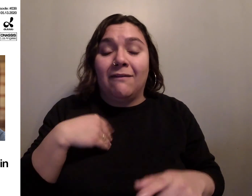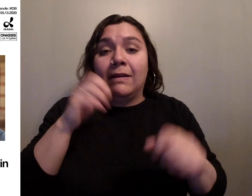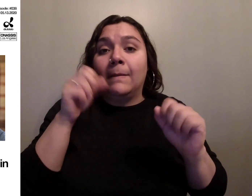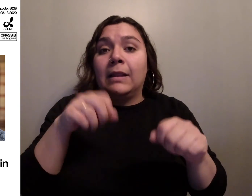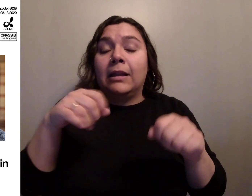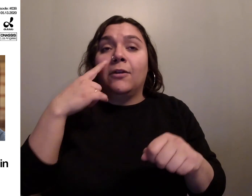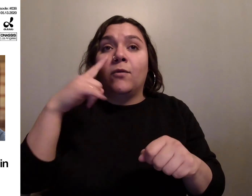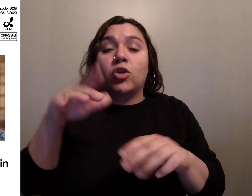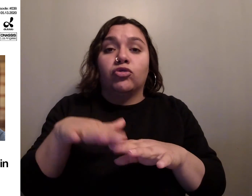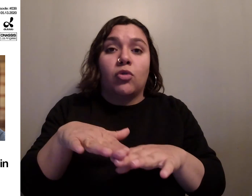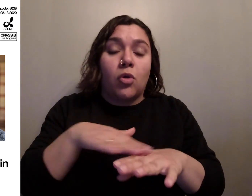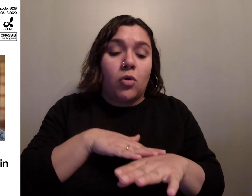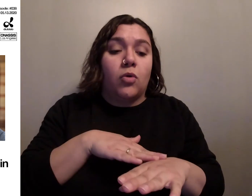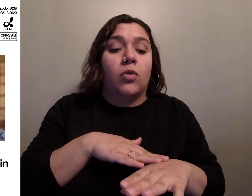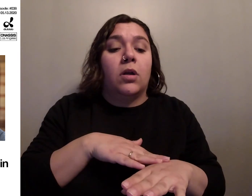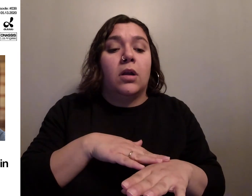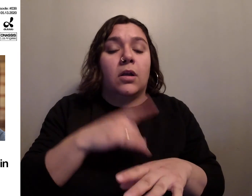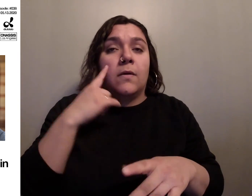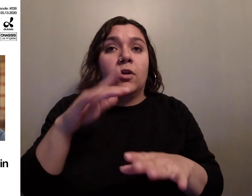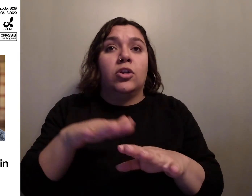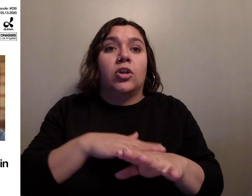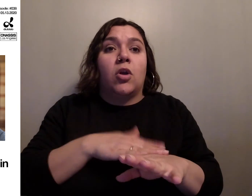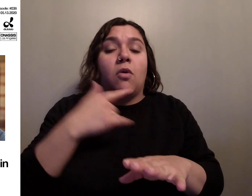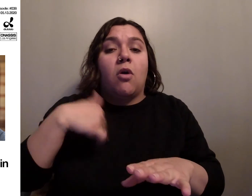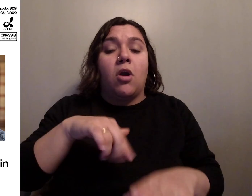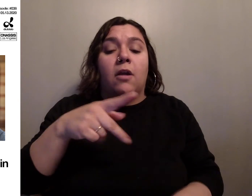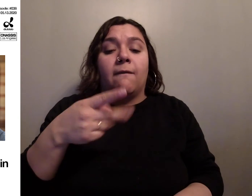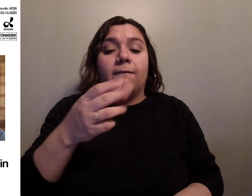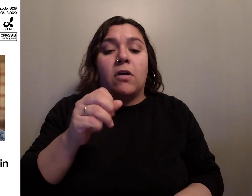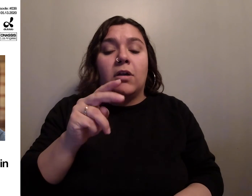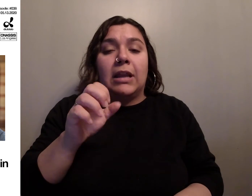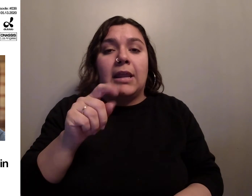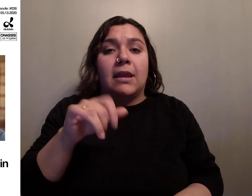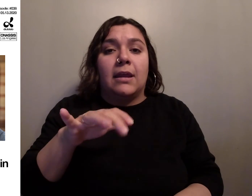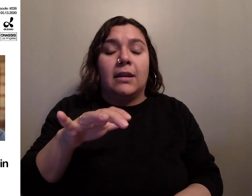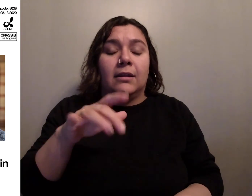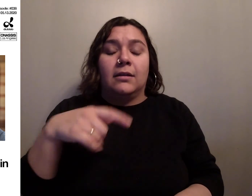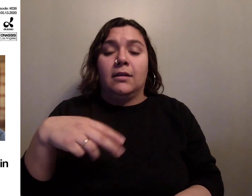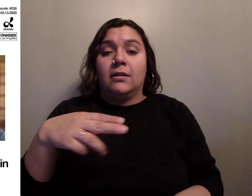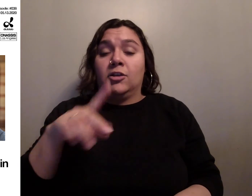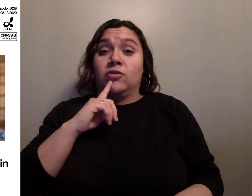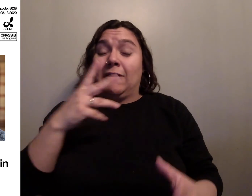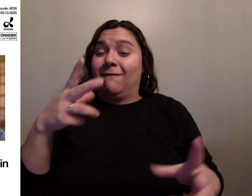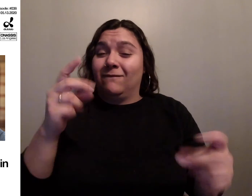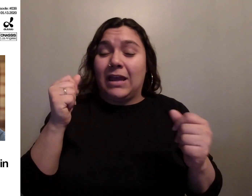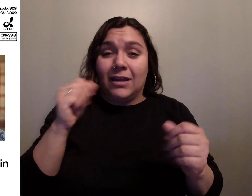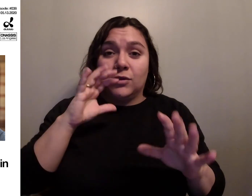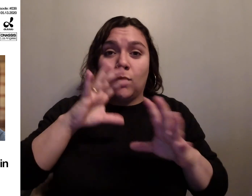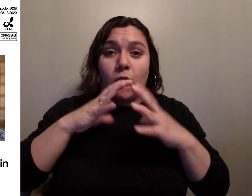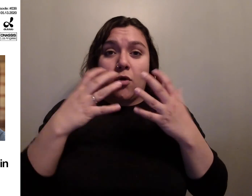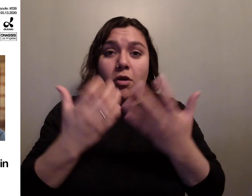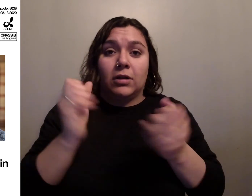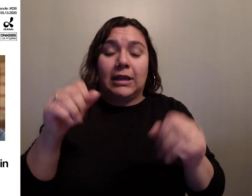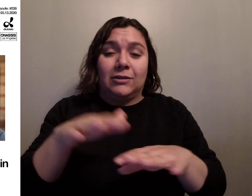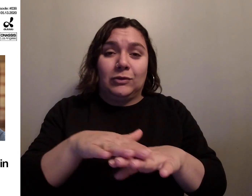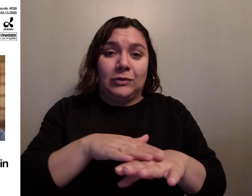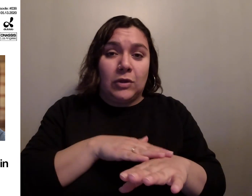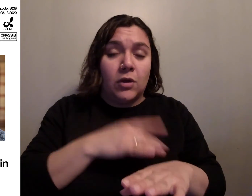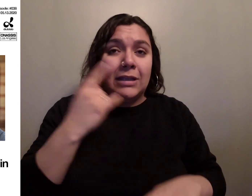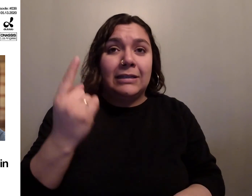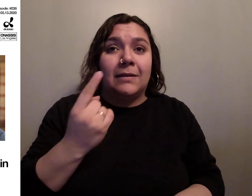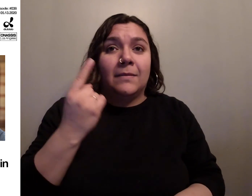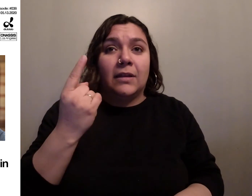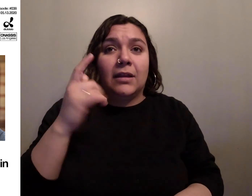perspective in the fact that we do have the capacity to slow our frenetic,